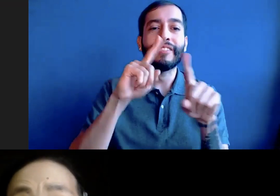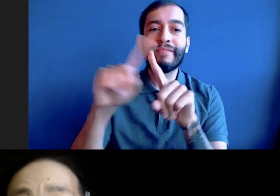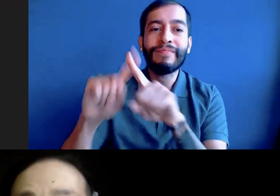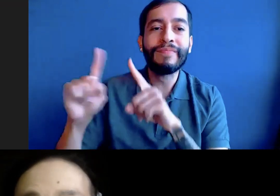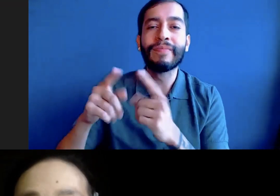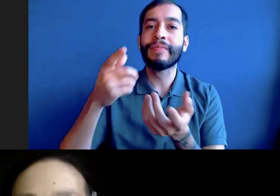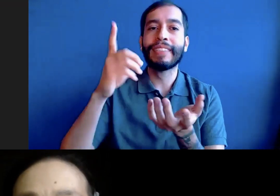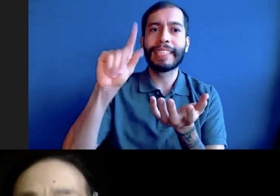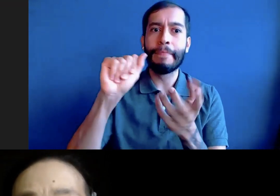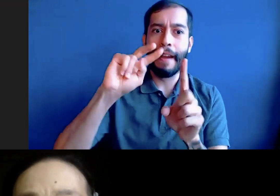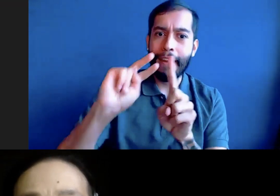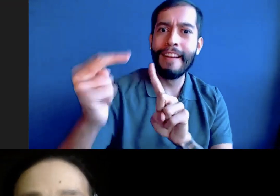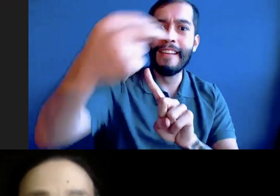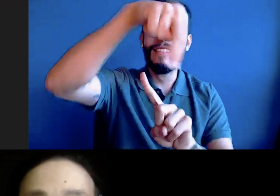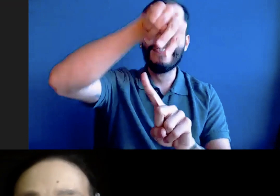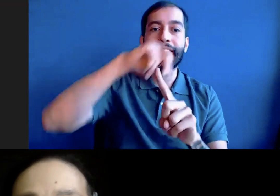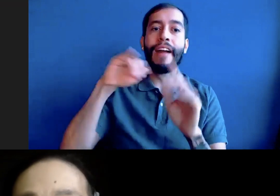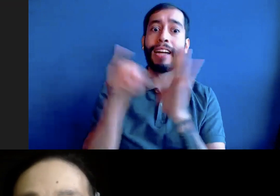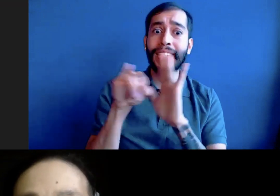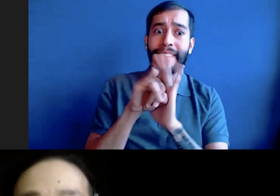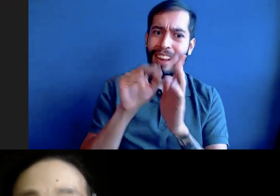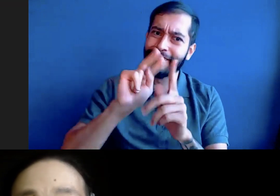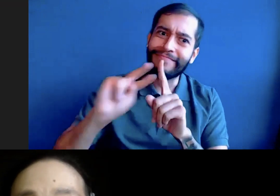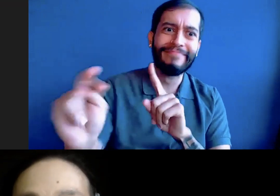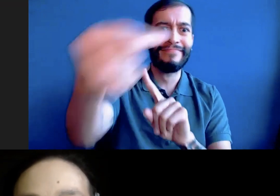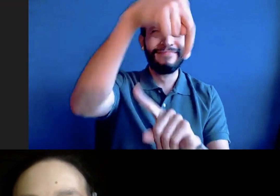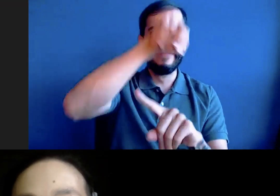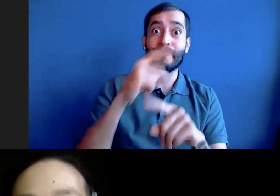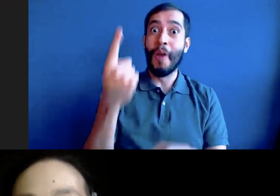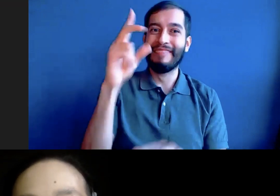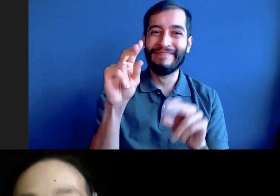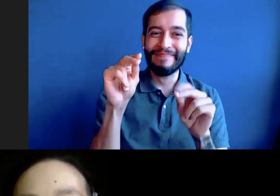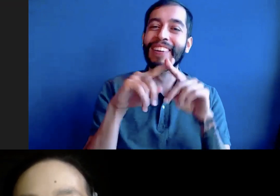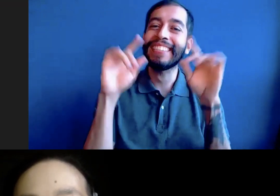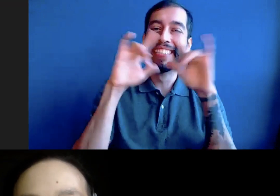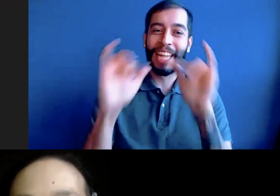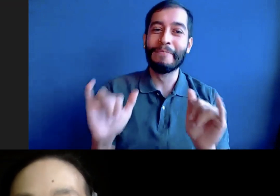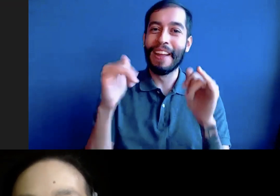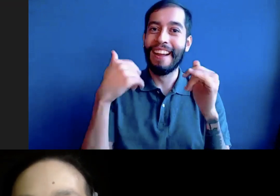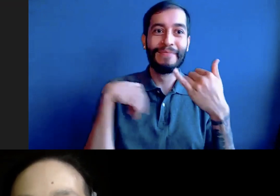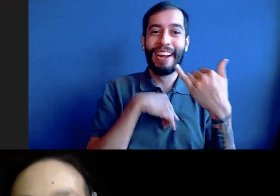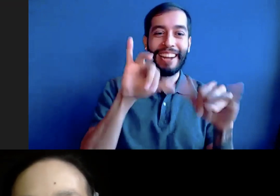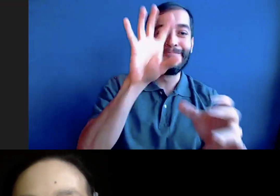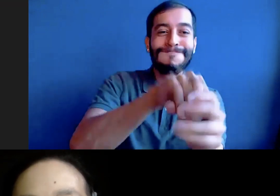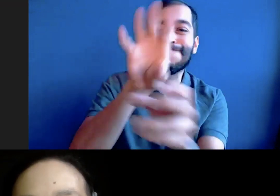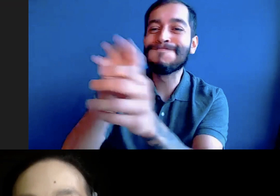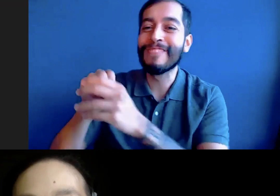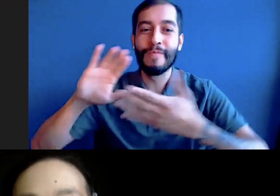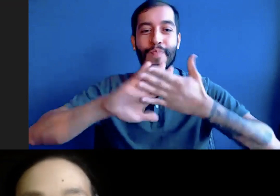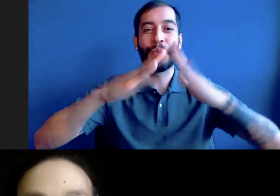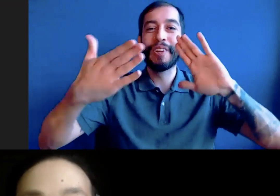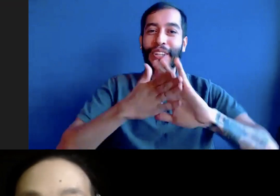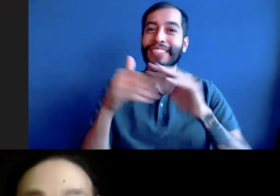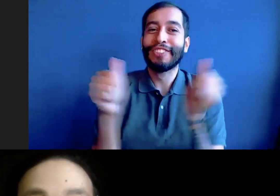yet we are part of every community, and I think these kind of festivals remind us about